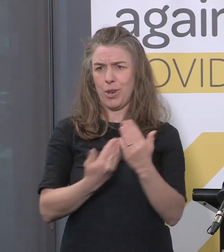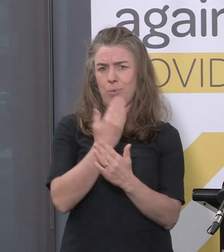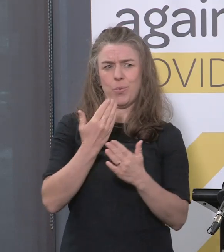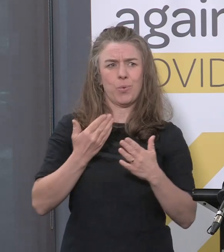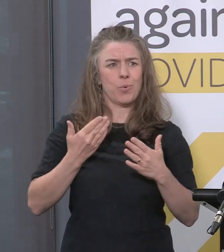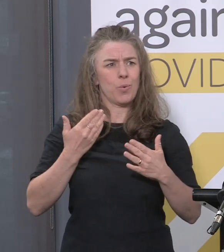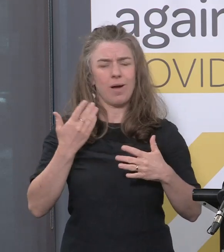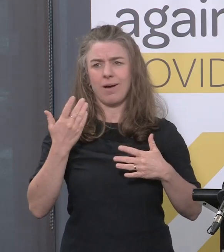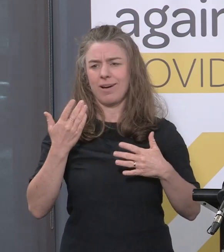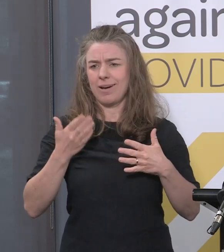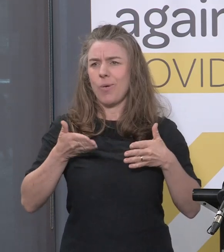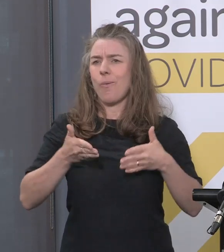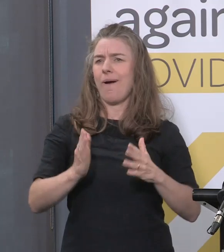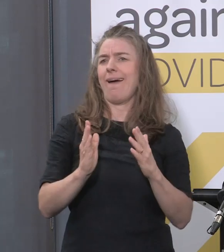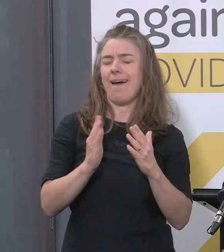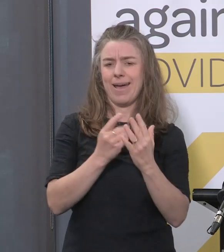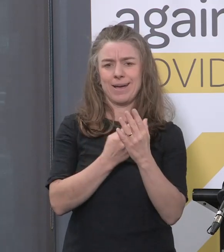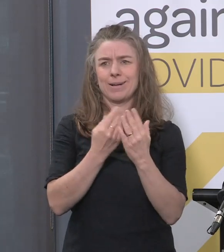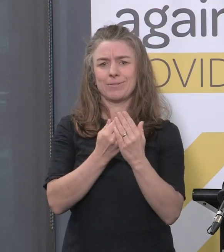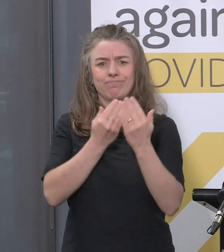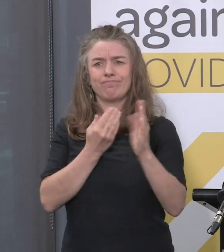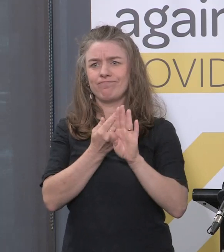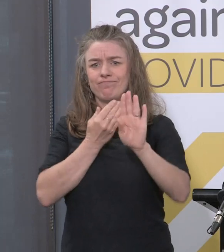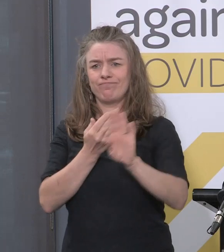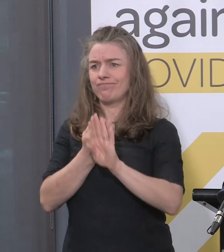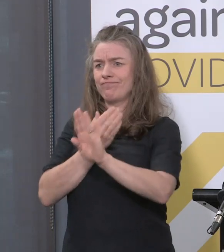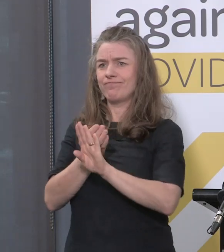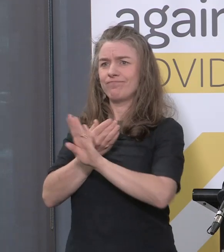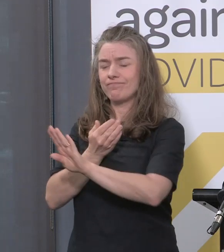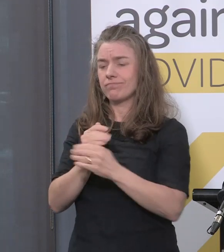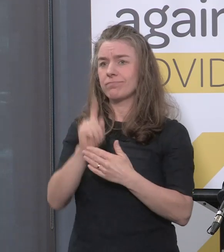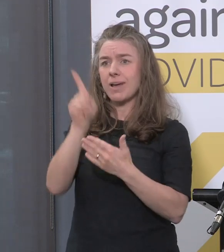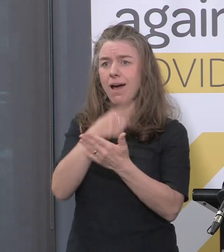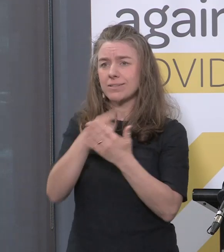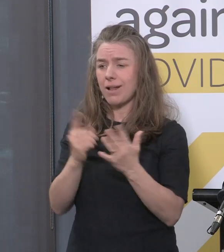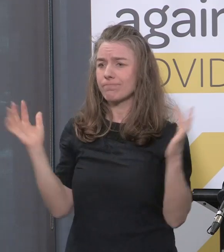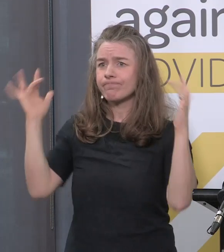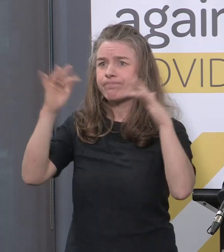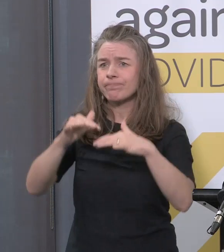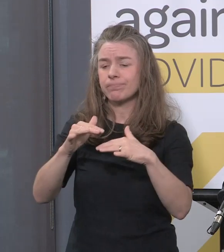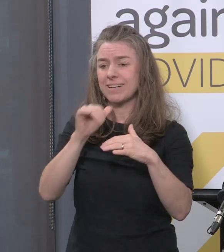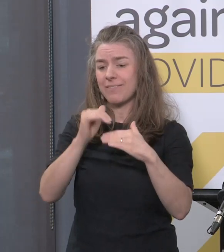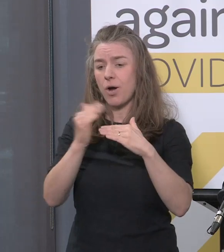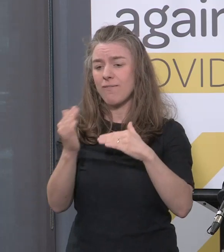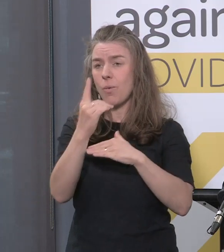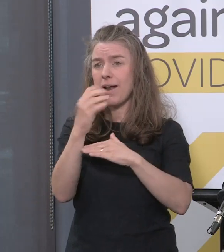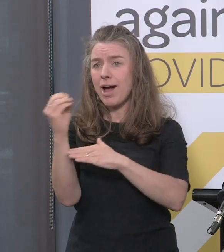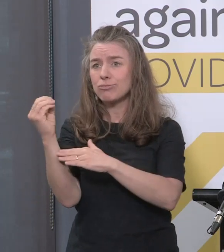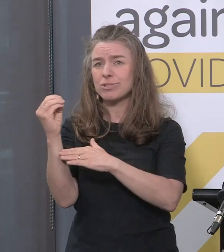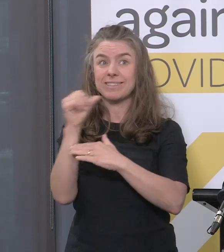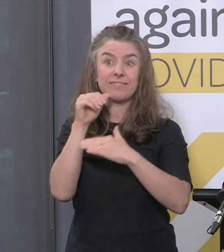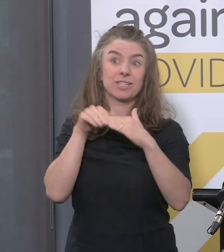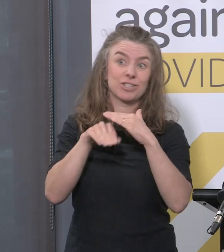life at the moment, because we have a ban on large gatherings, including any gatherings more than 100